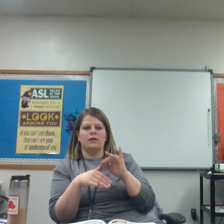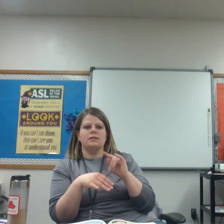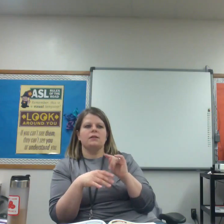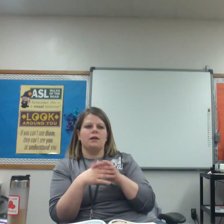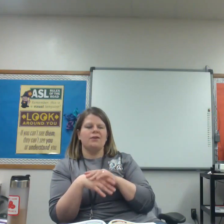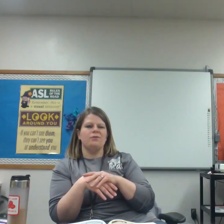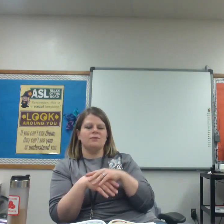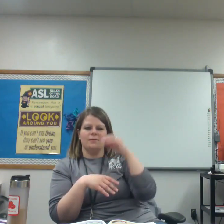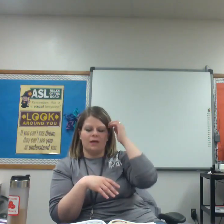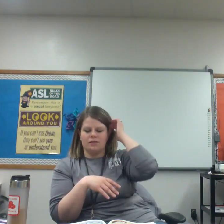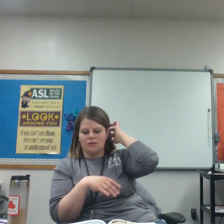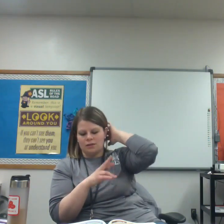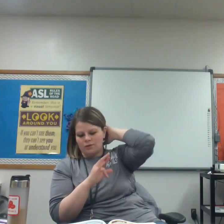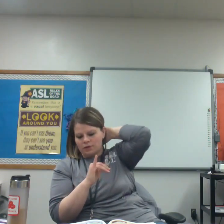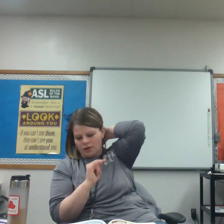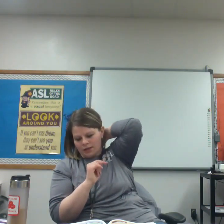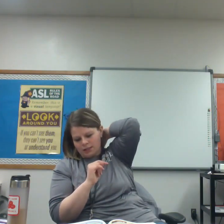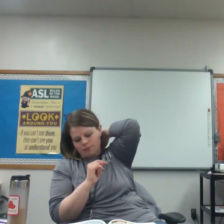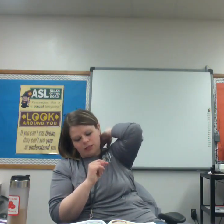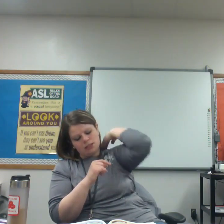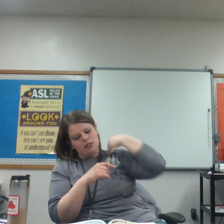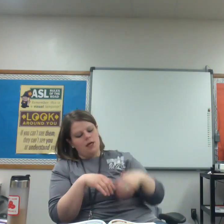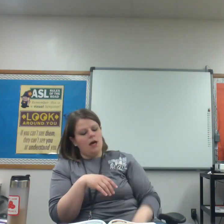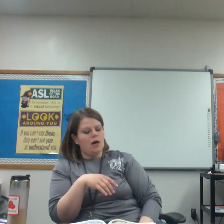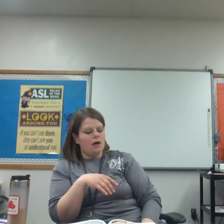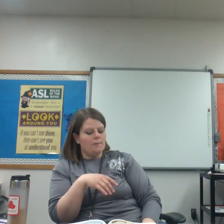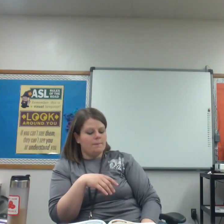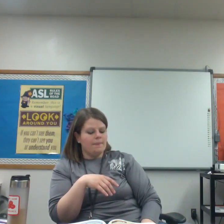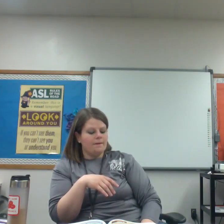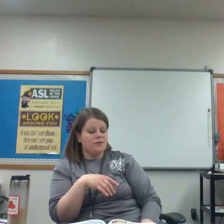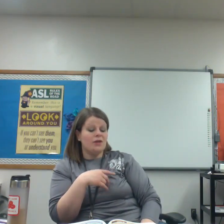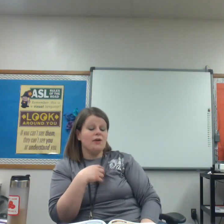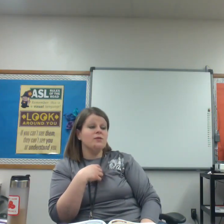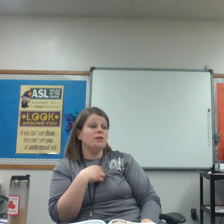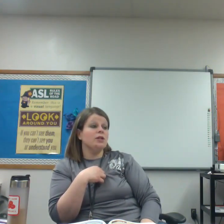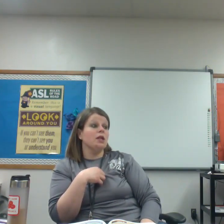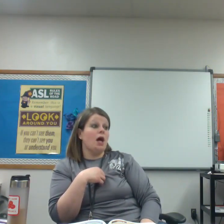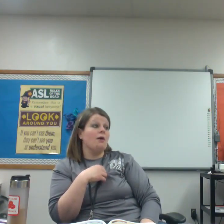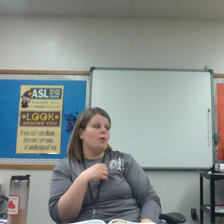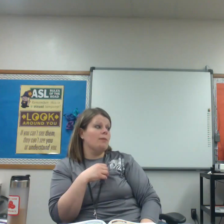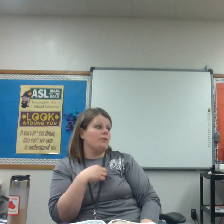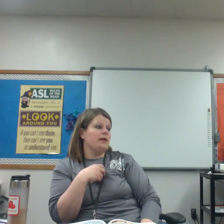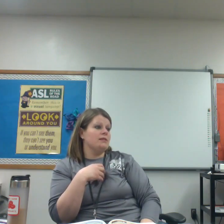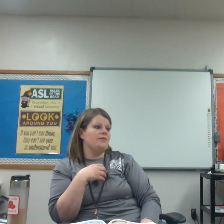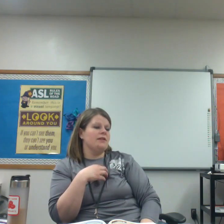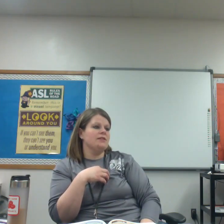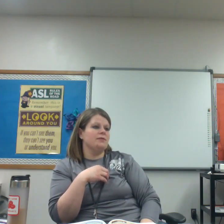RIT, yeah. I knew it was something, I just couldn't think of what the RIT meant. You guys will learn a lot more about that stuff, and it's a